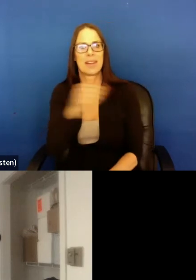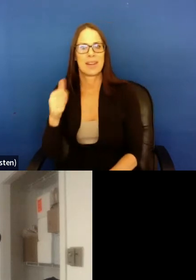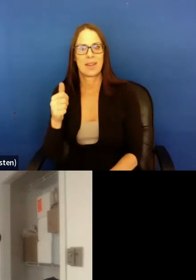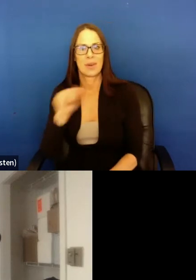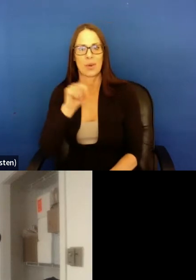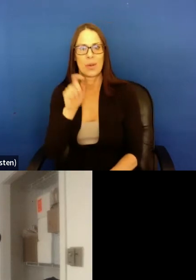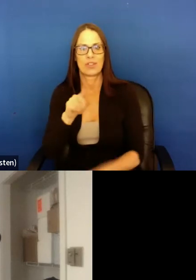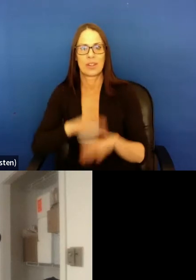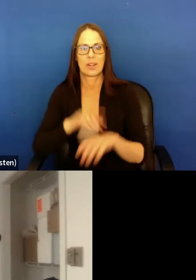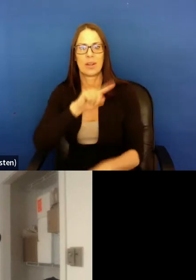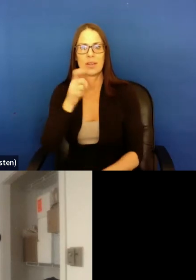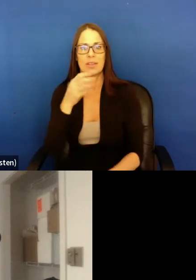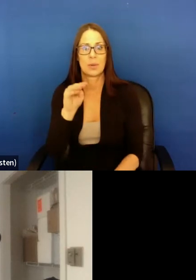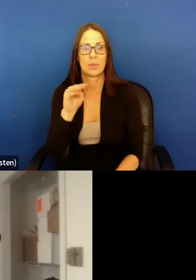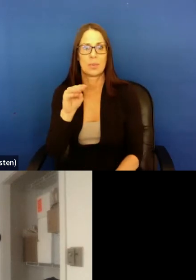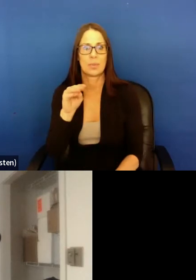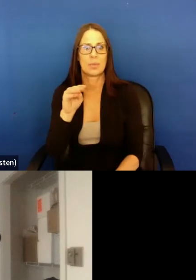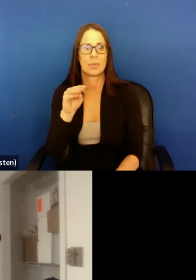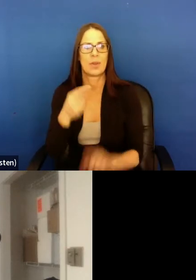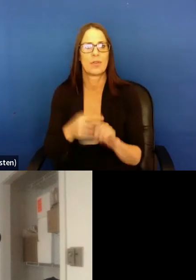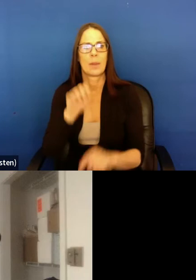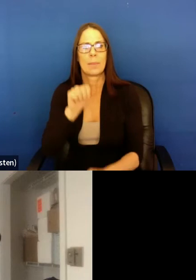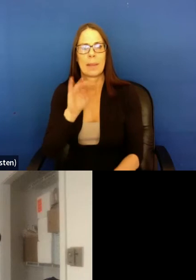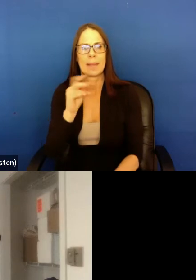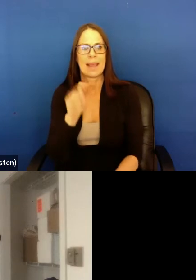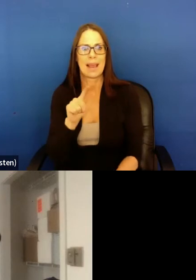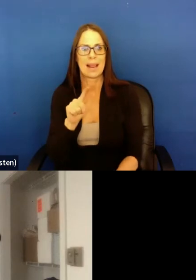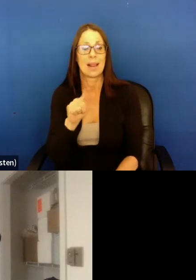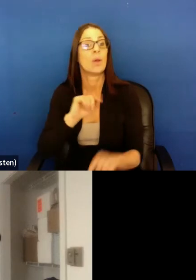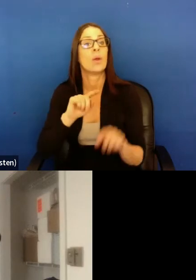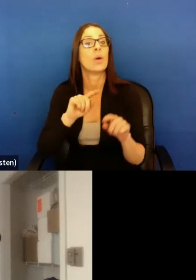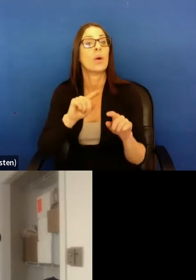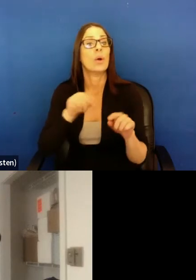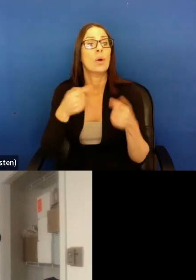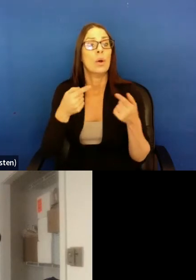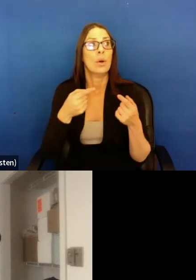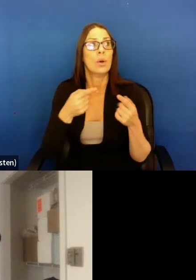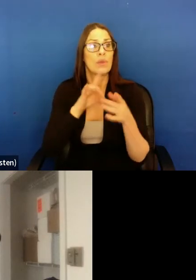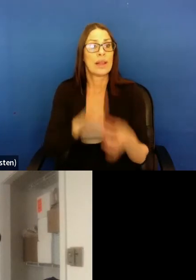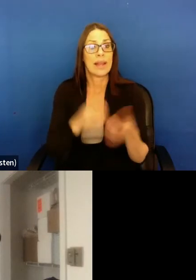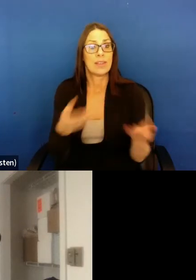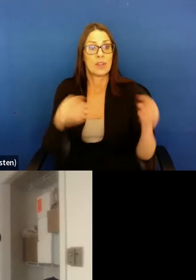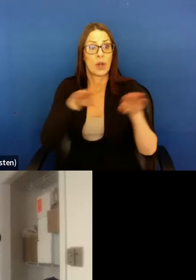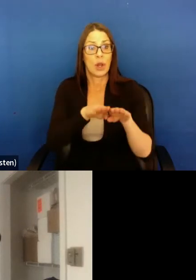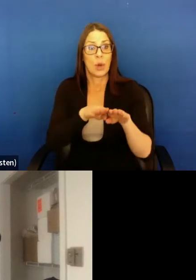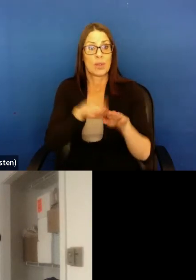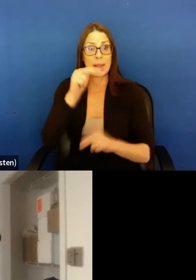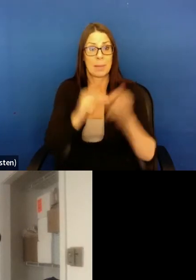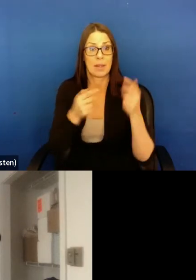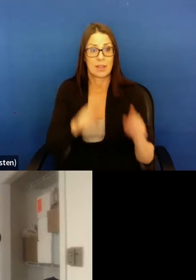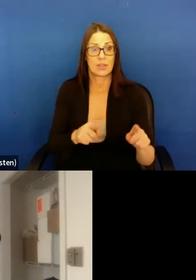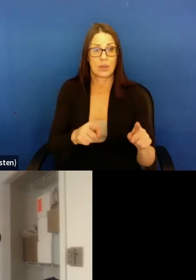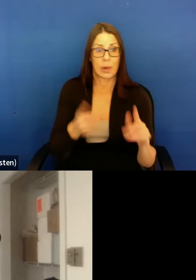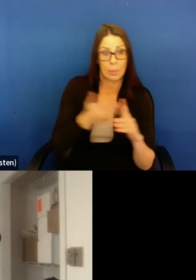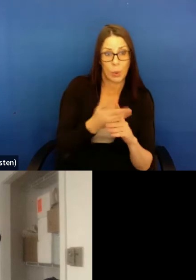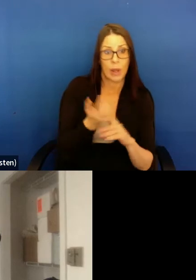on Zoom. This comes from Abigail. When it comes to closing buildings during summer or during breaks, is there a process to review and make sure that the